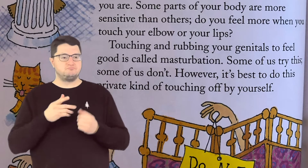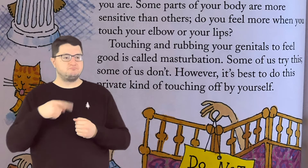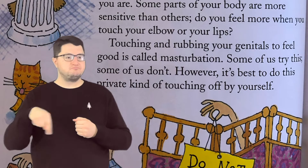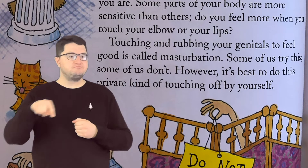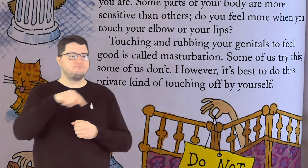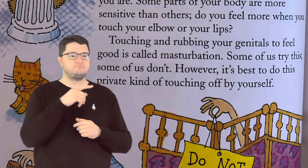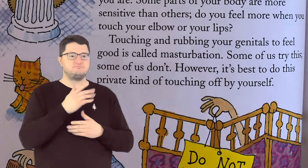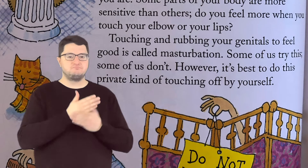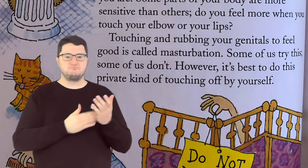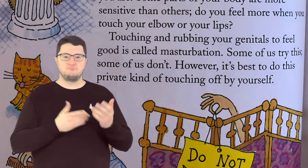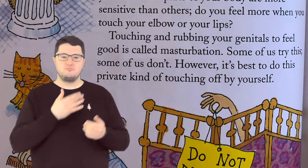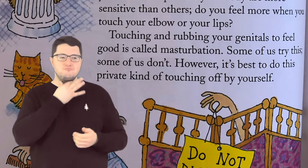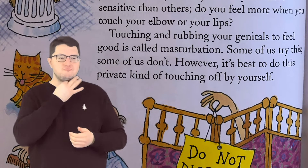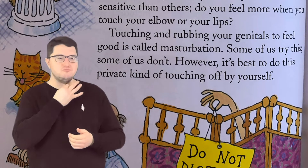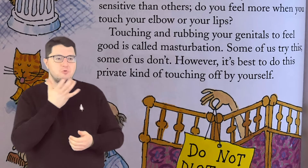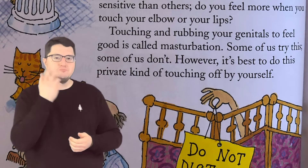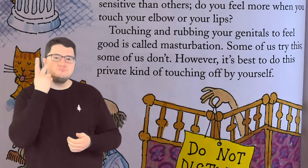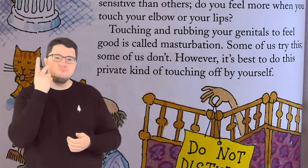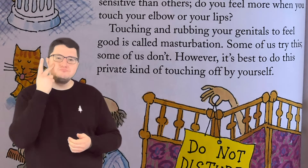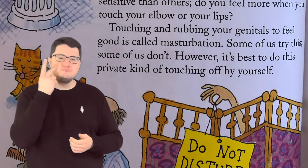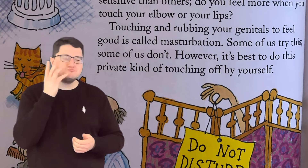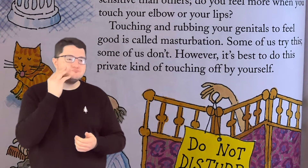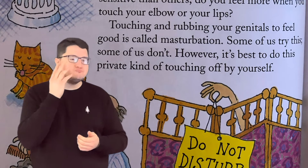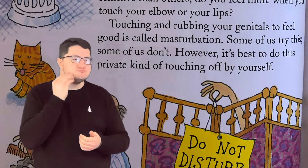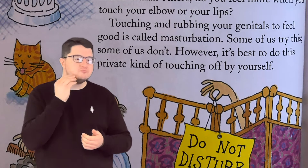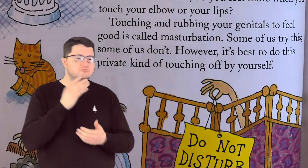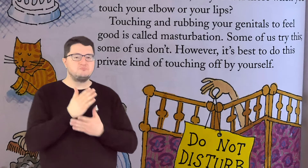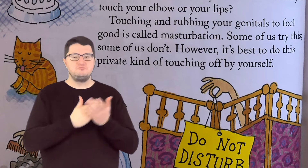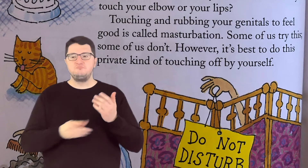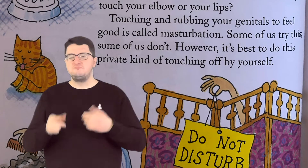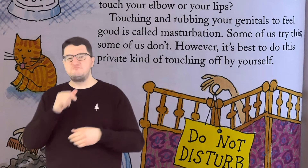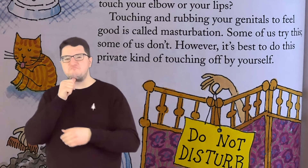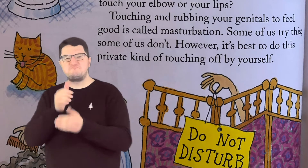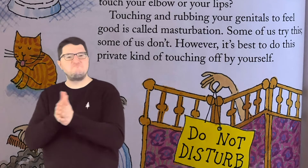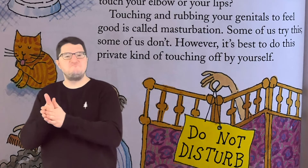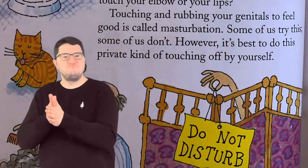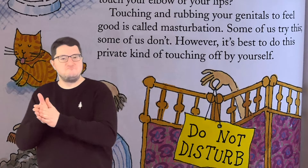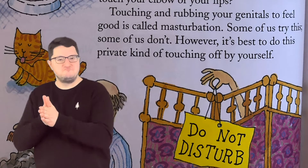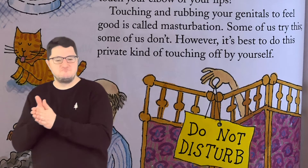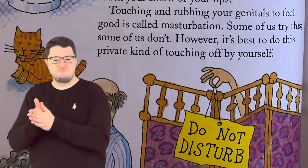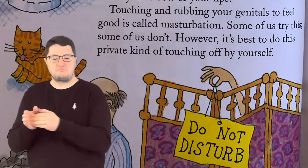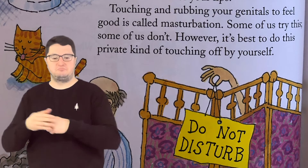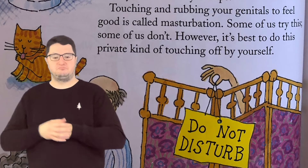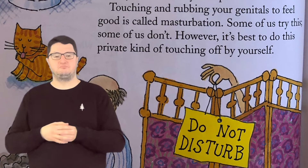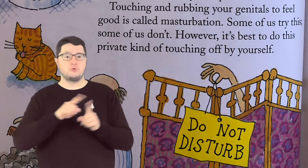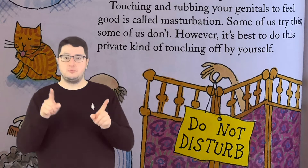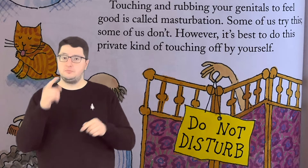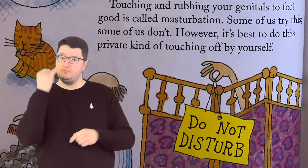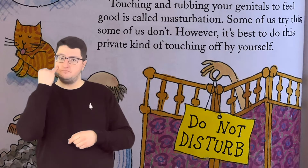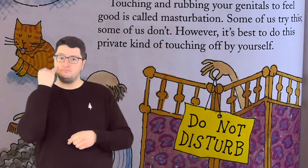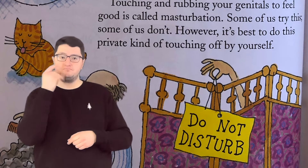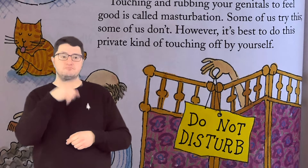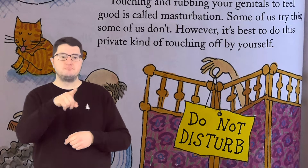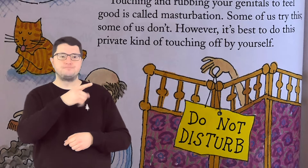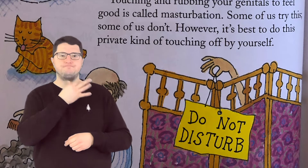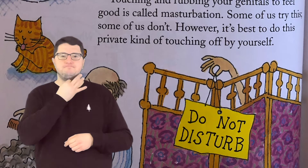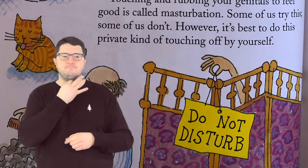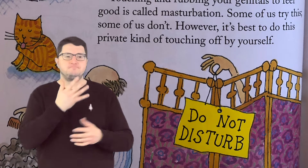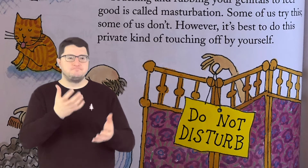don't. However, it's best to do this private kind of touching off by yourself.